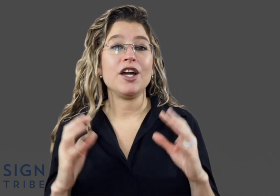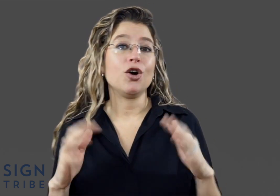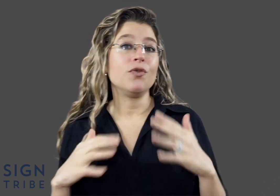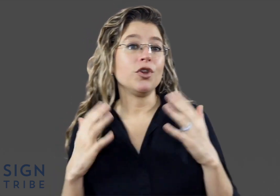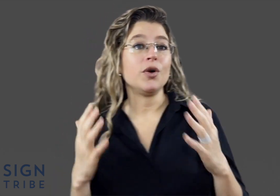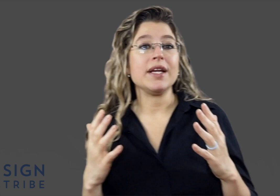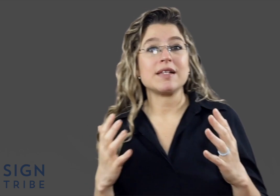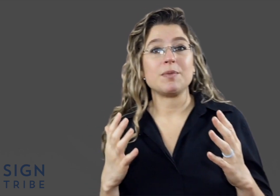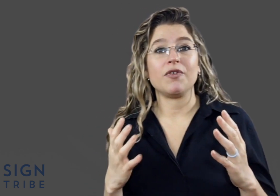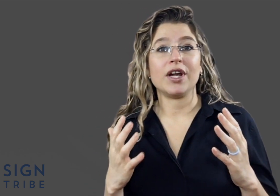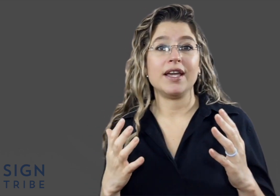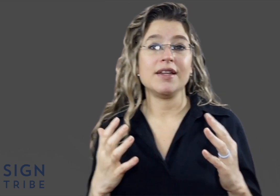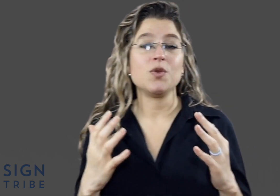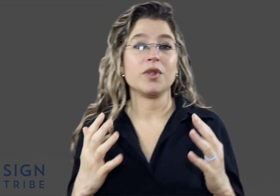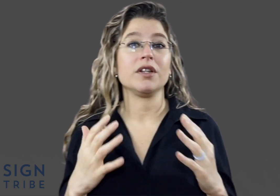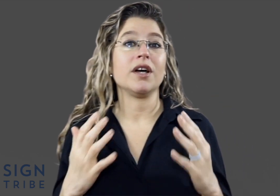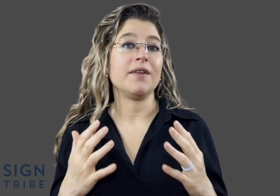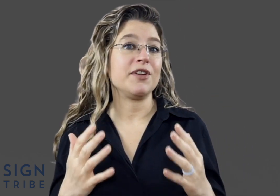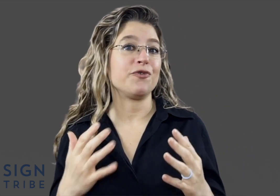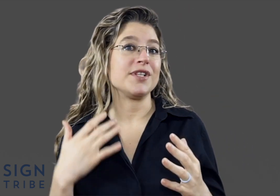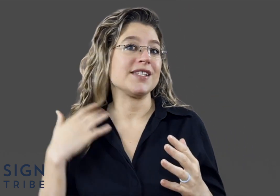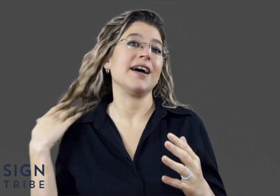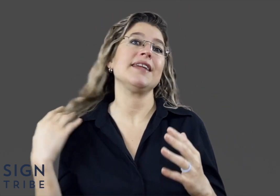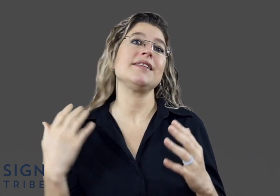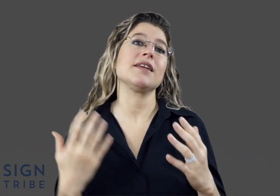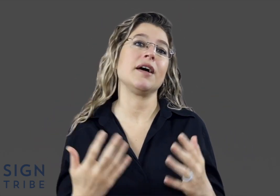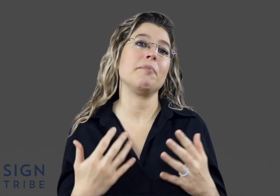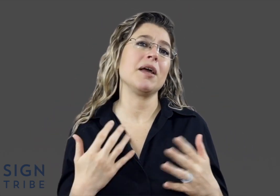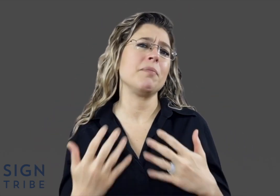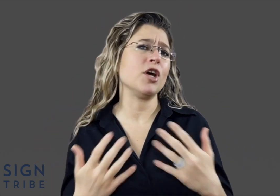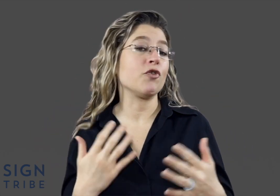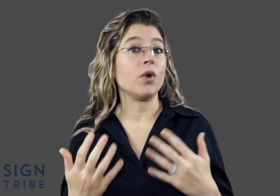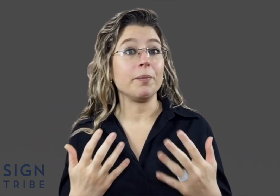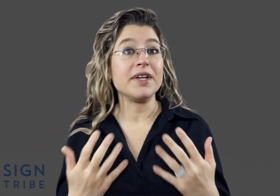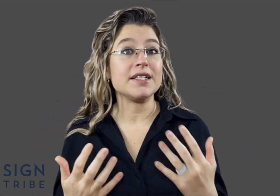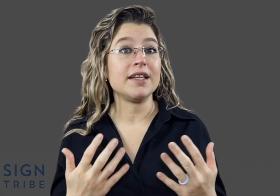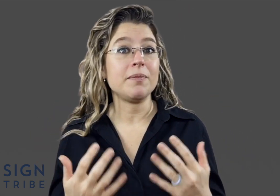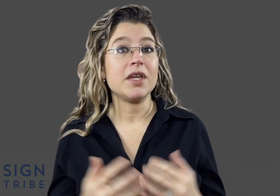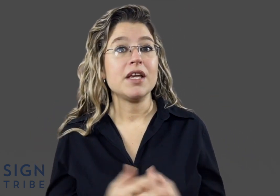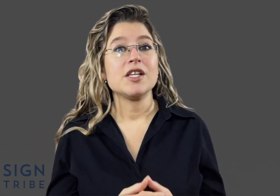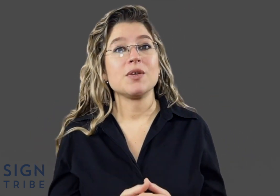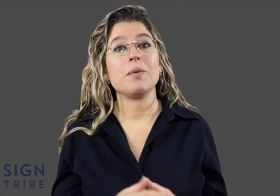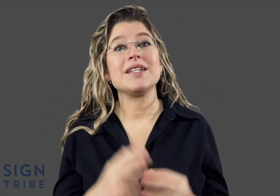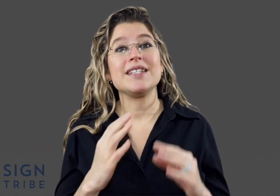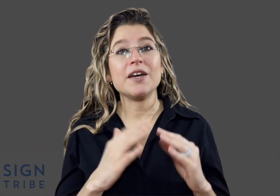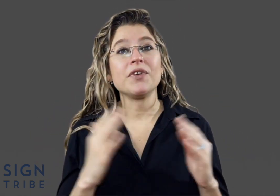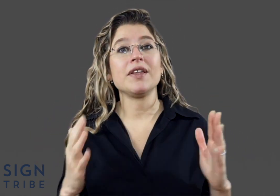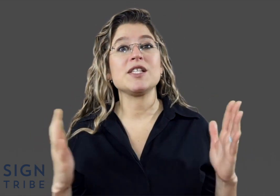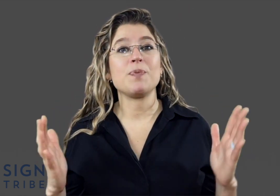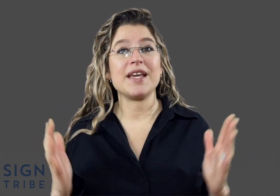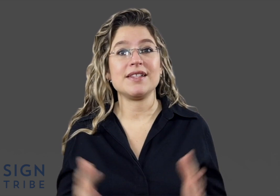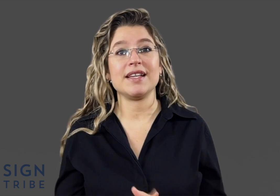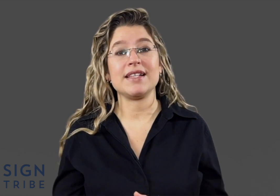overloading some of our kids with a lot of different signs might be overwhelming to them. So I would definitely space things